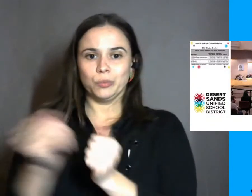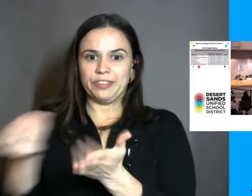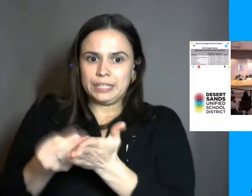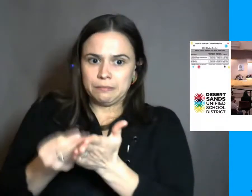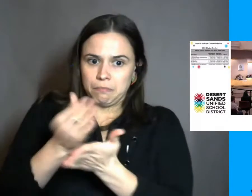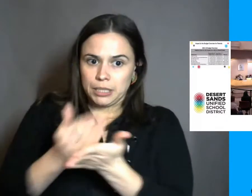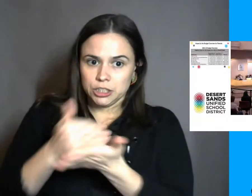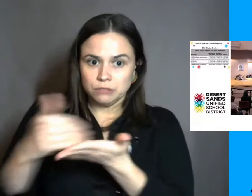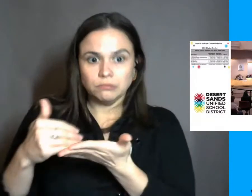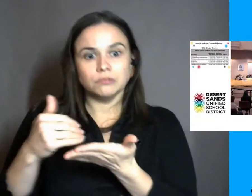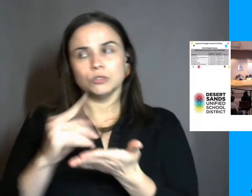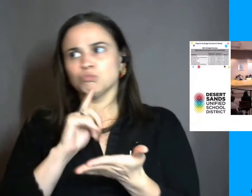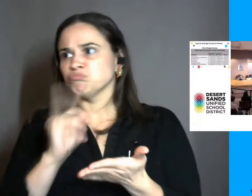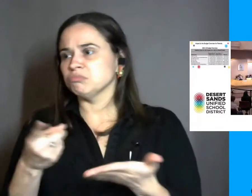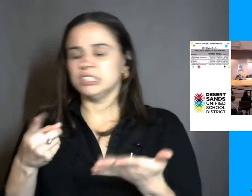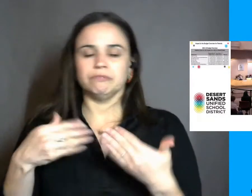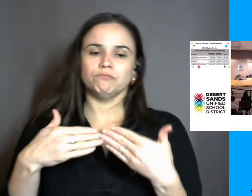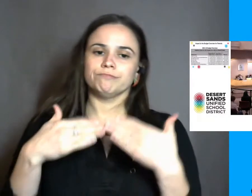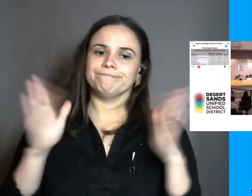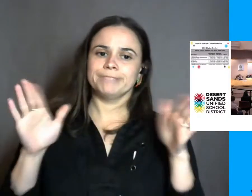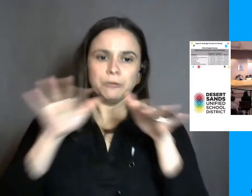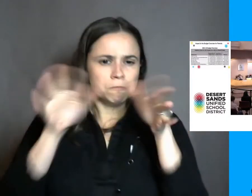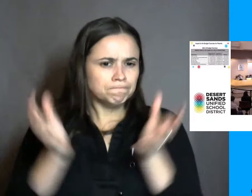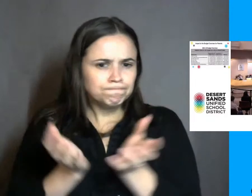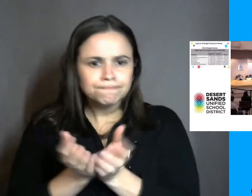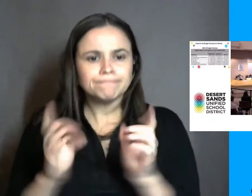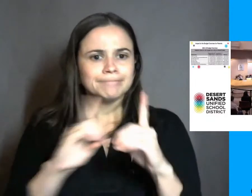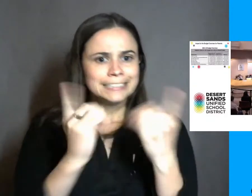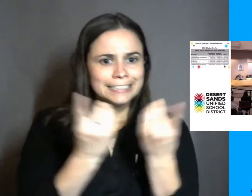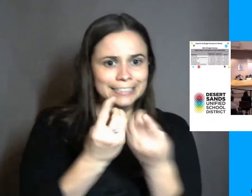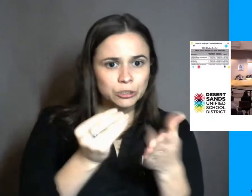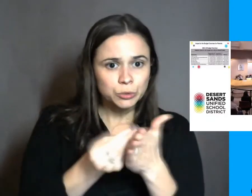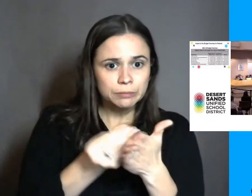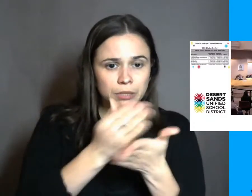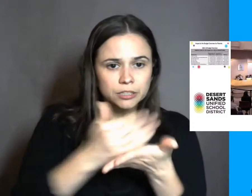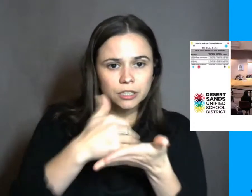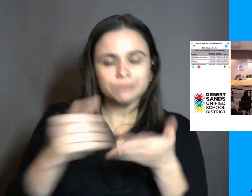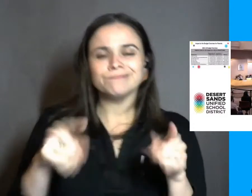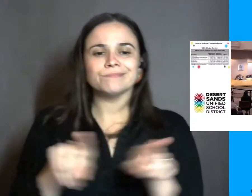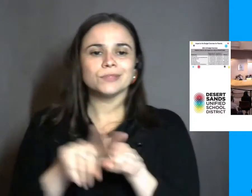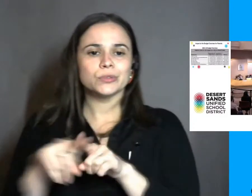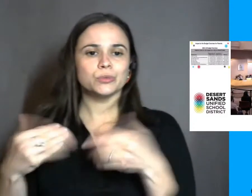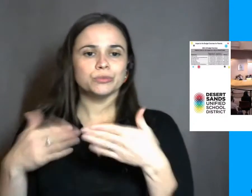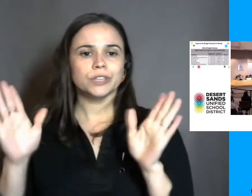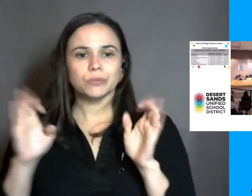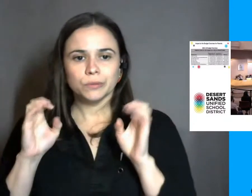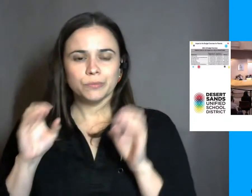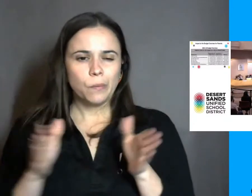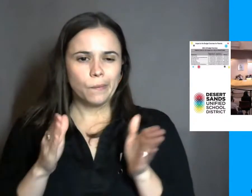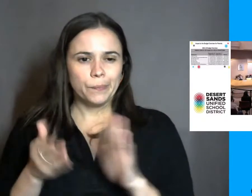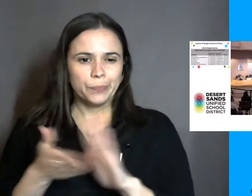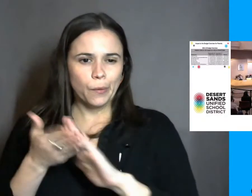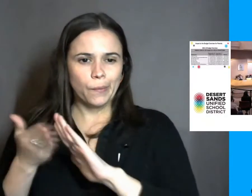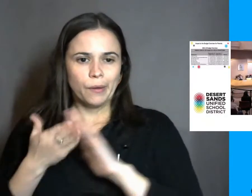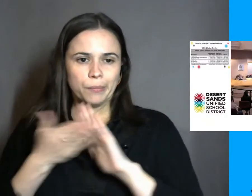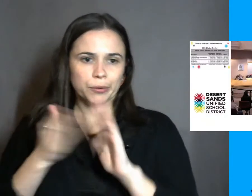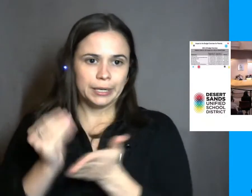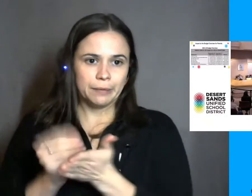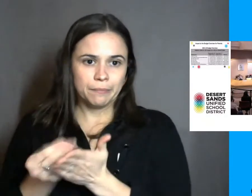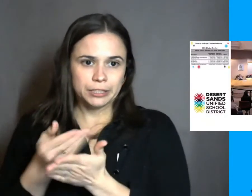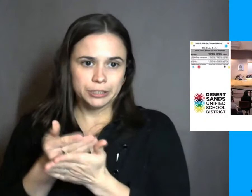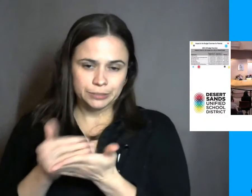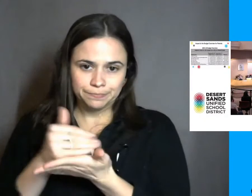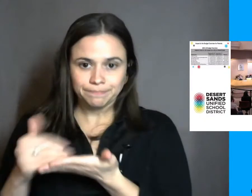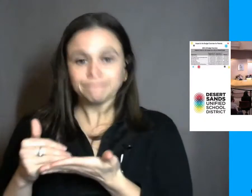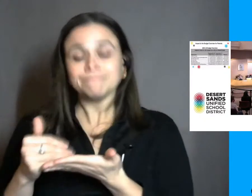very general overview of our district's budget, also referred to as our general operating budget. You can see here is a quick summary